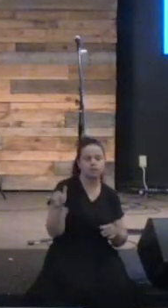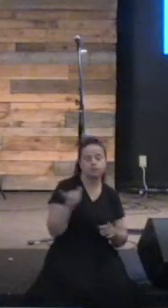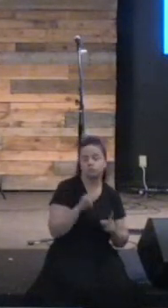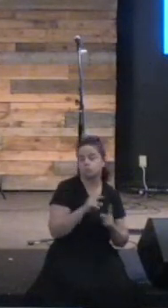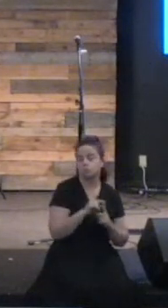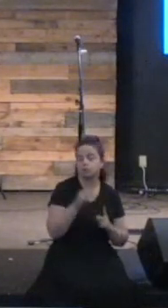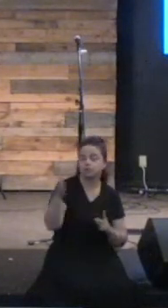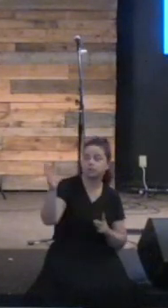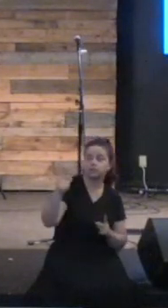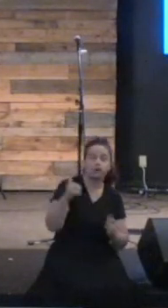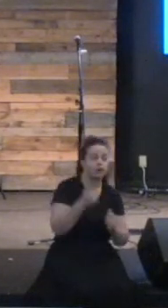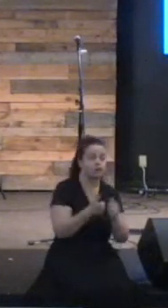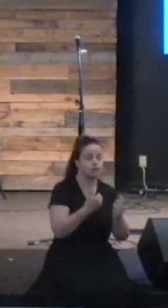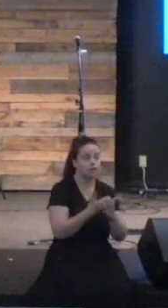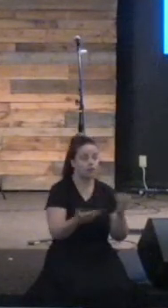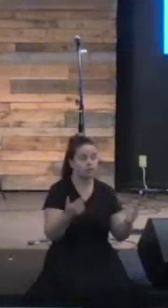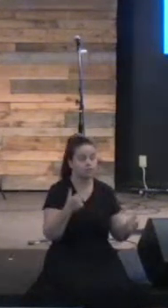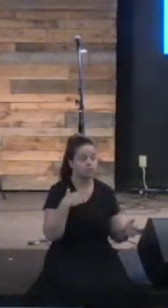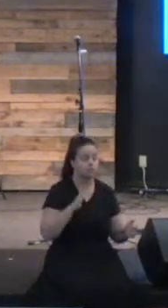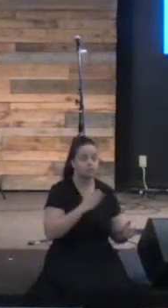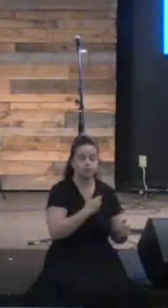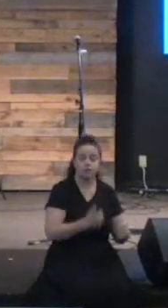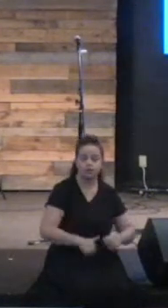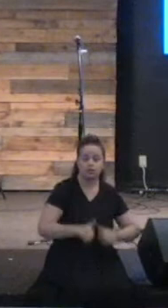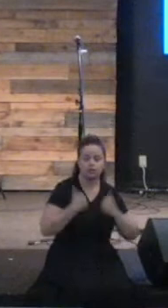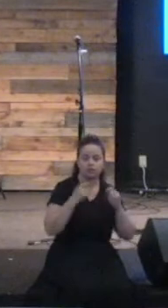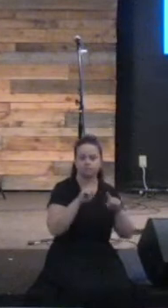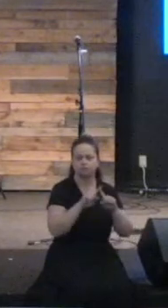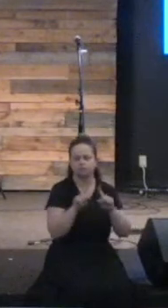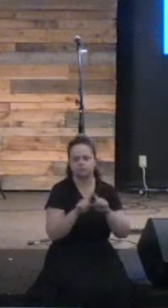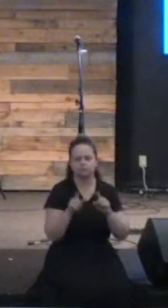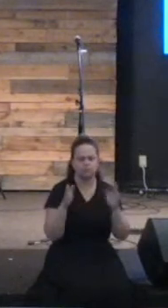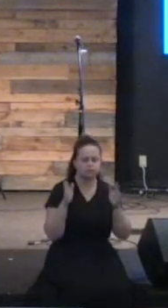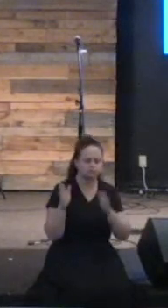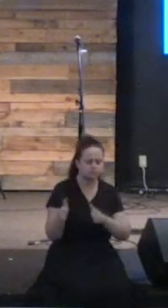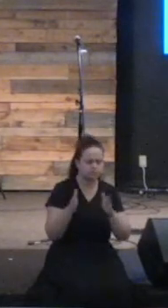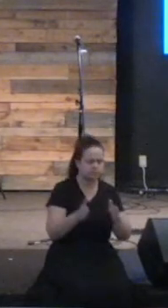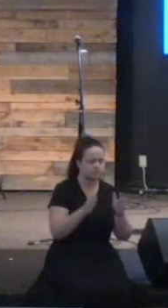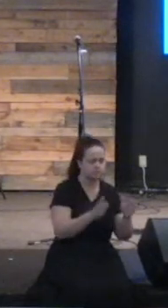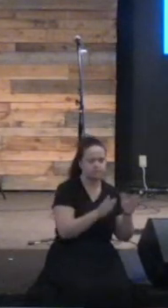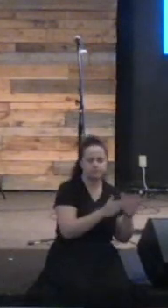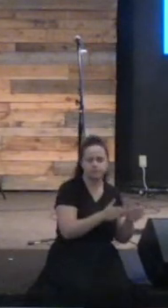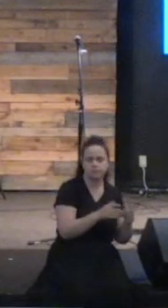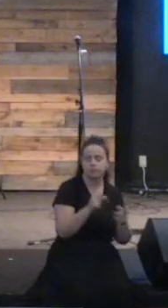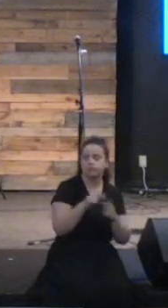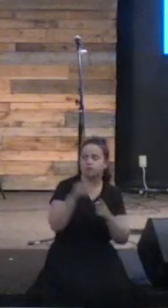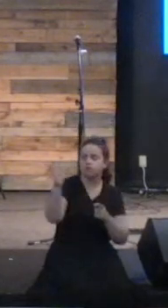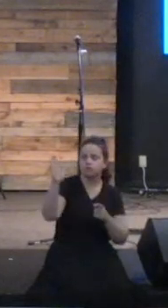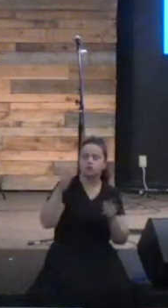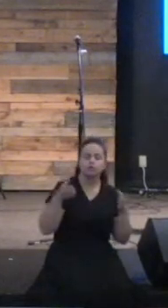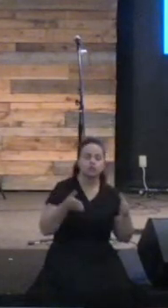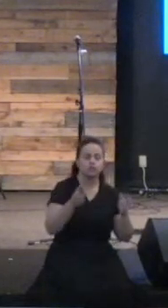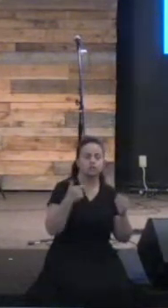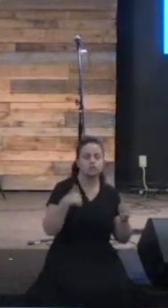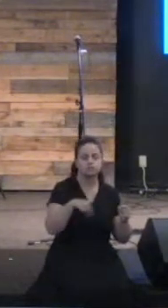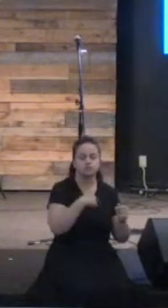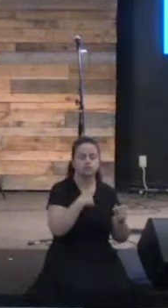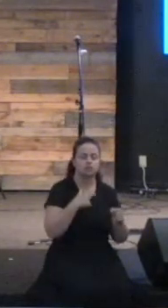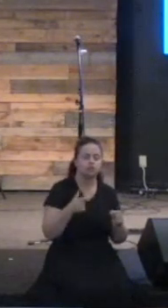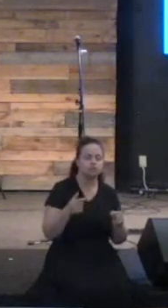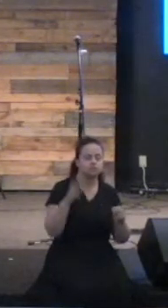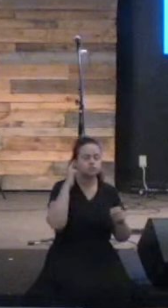is everything in our life is different phases and so the word of God allows us the opportunity to reason throughout our